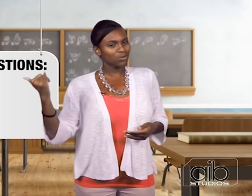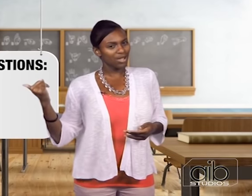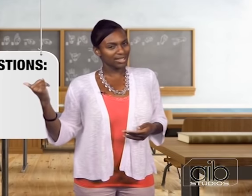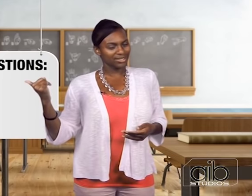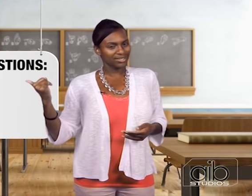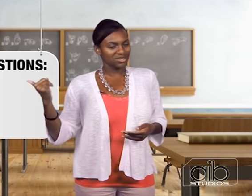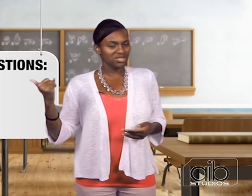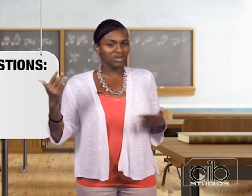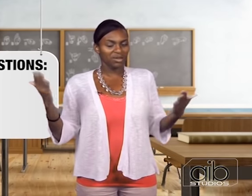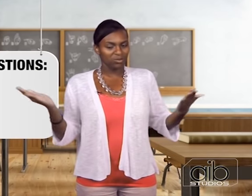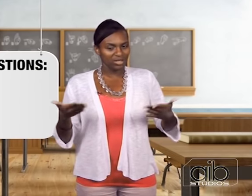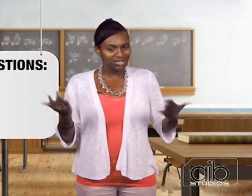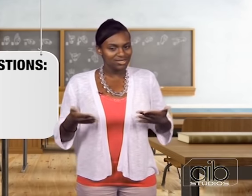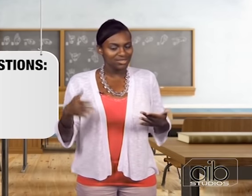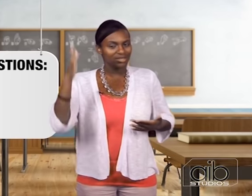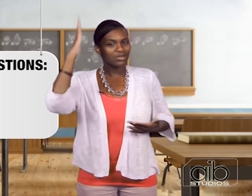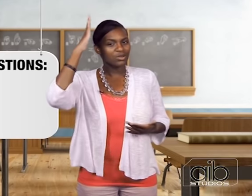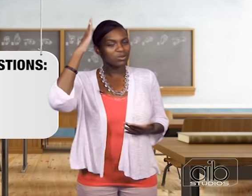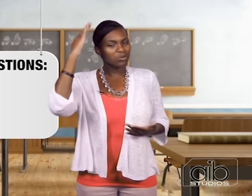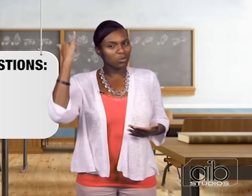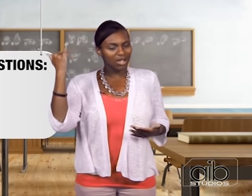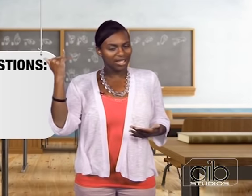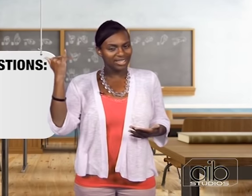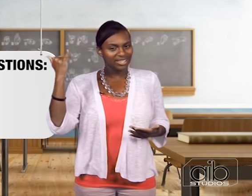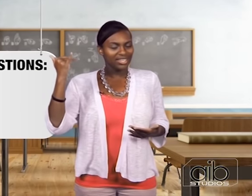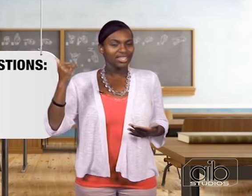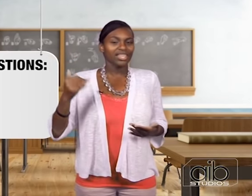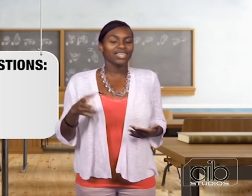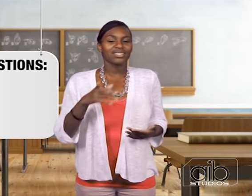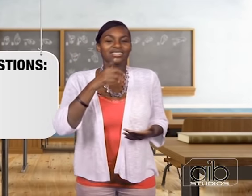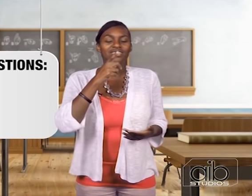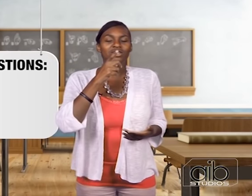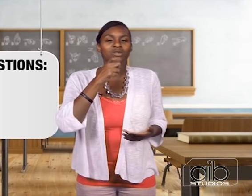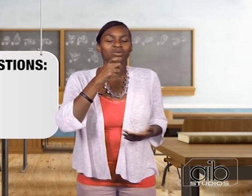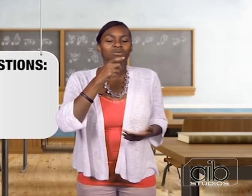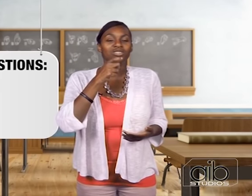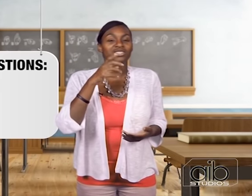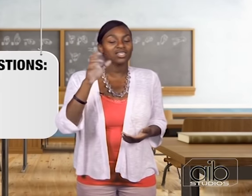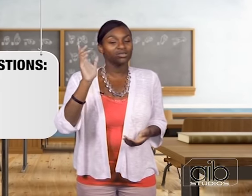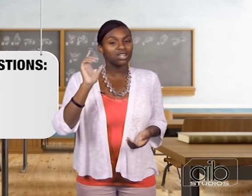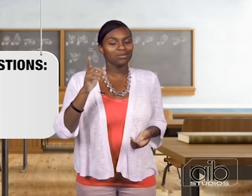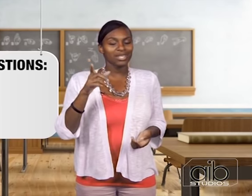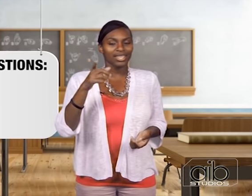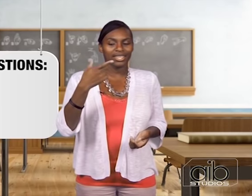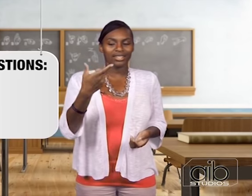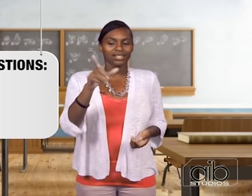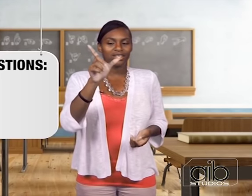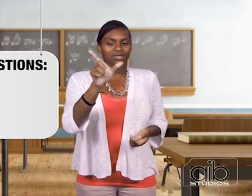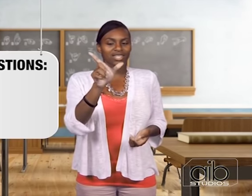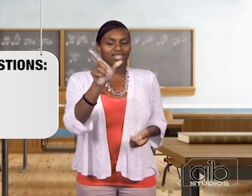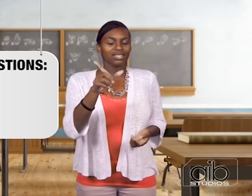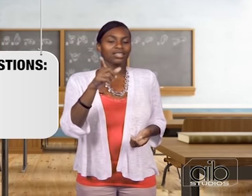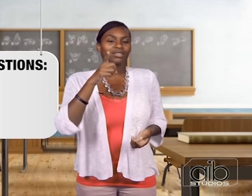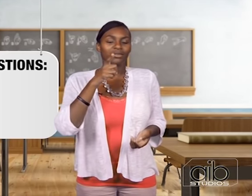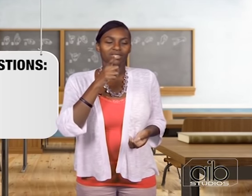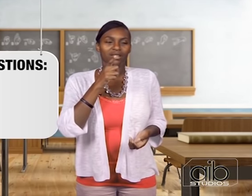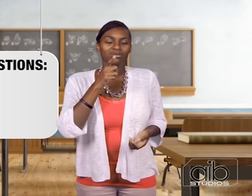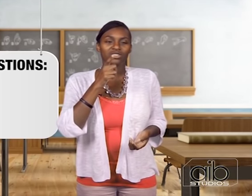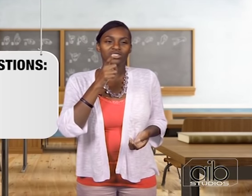why. So we have what, why, and this is who. So you take your dominant hand, you take your thumb to your